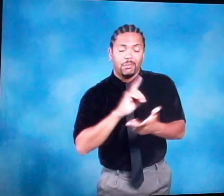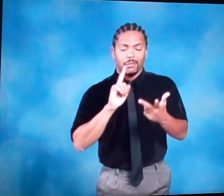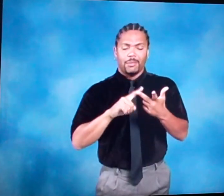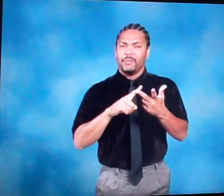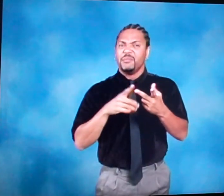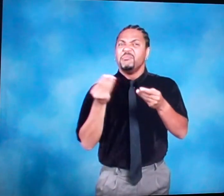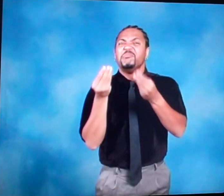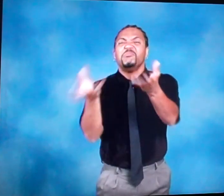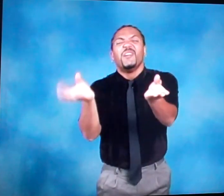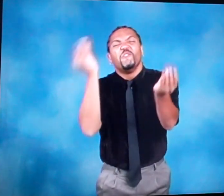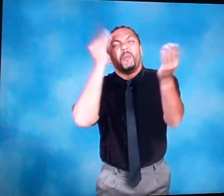And then